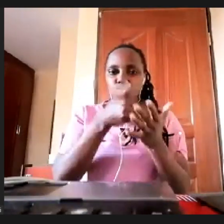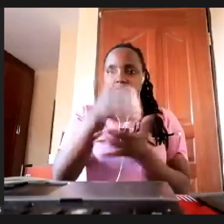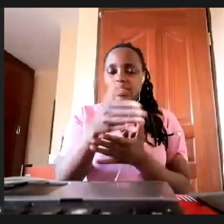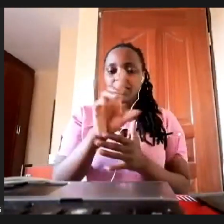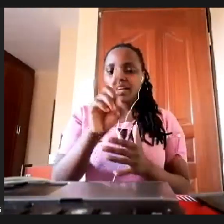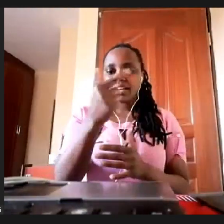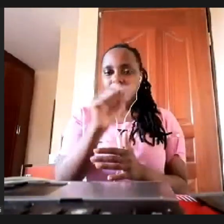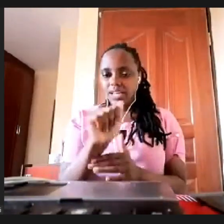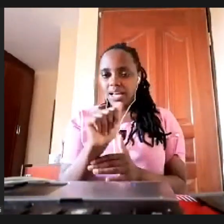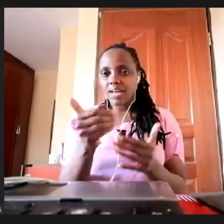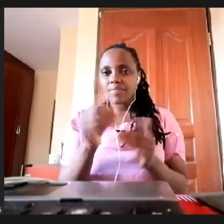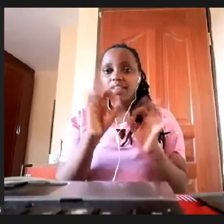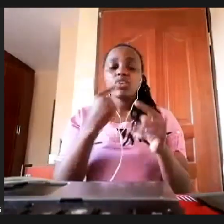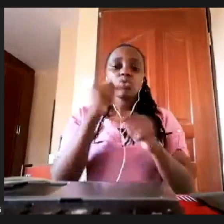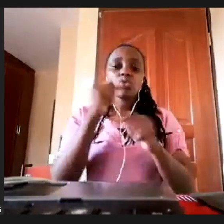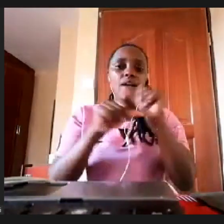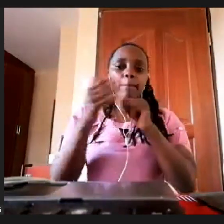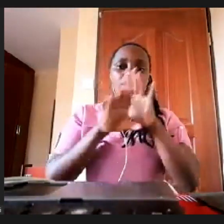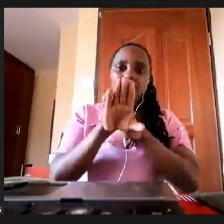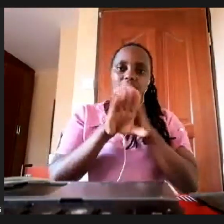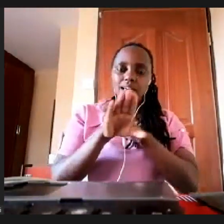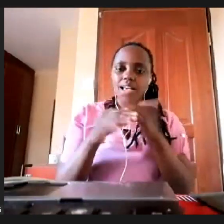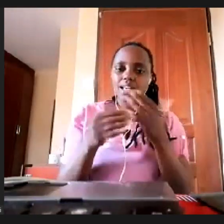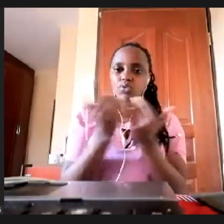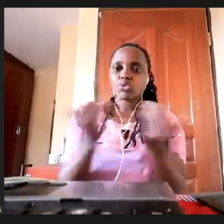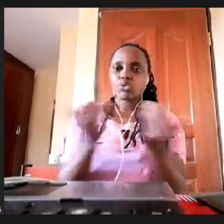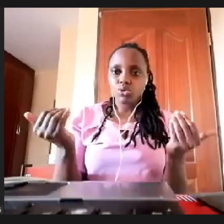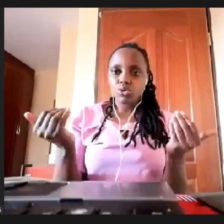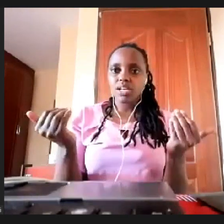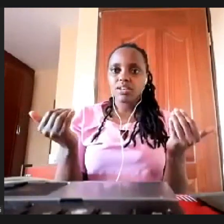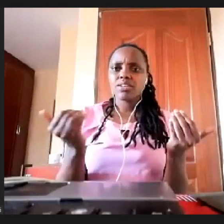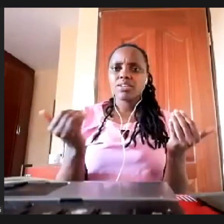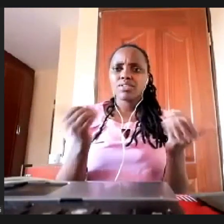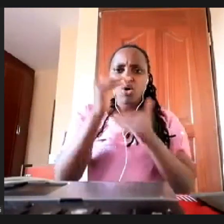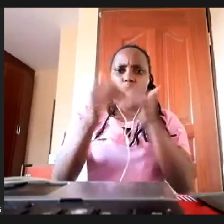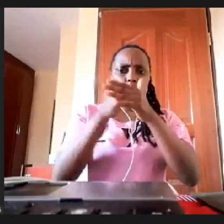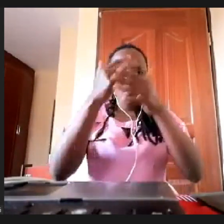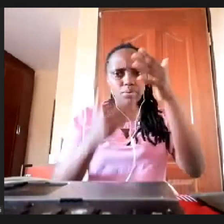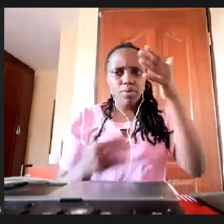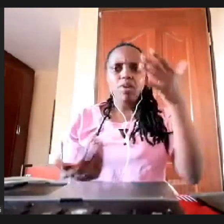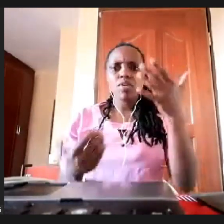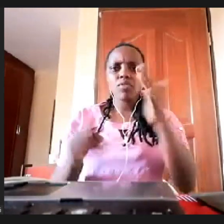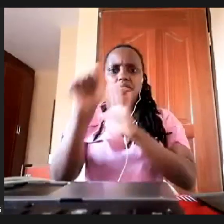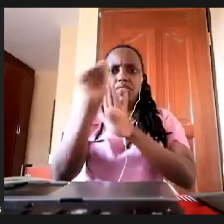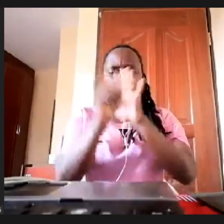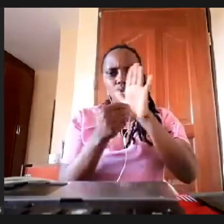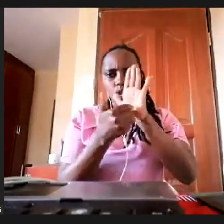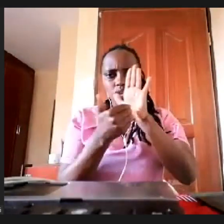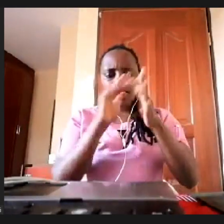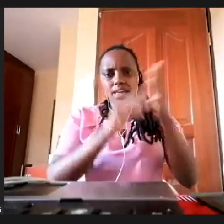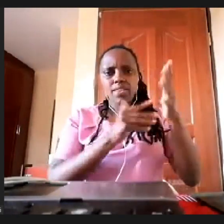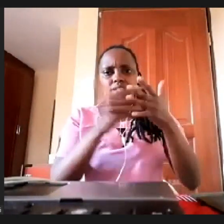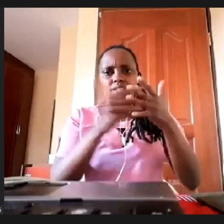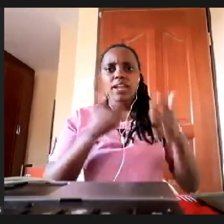about education, if we are talking about access for children to, all these articles in the Charter, we have to